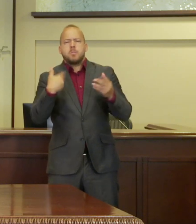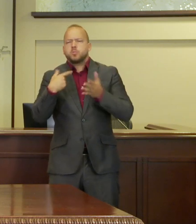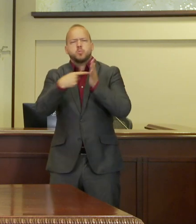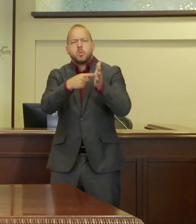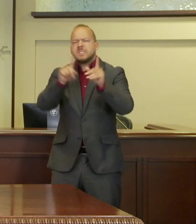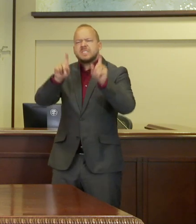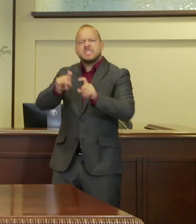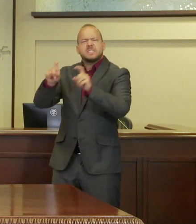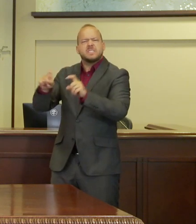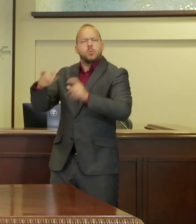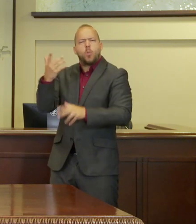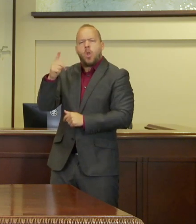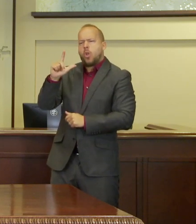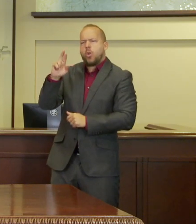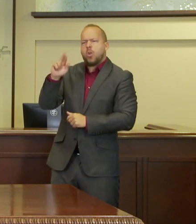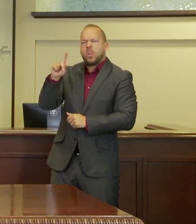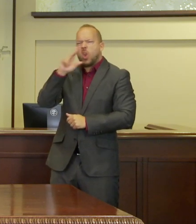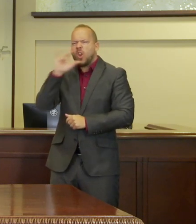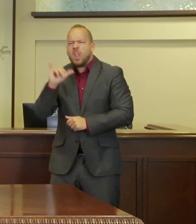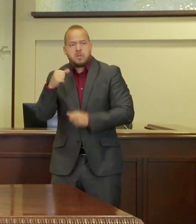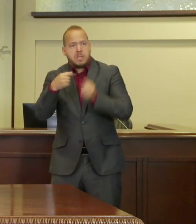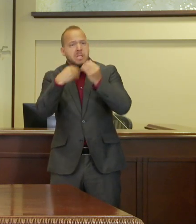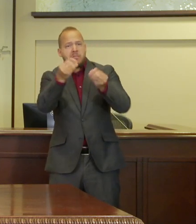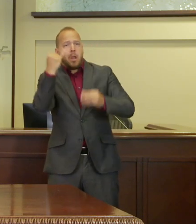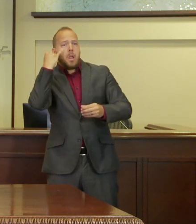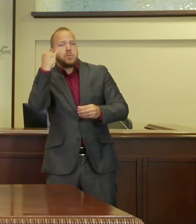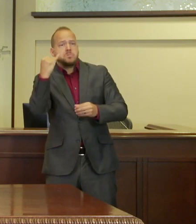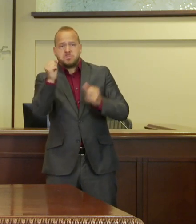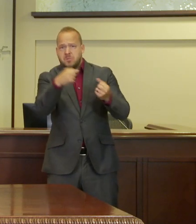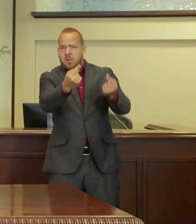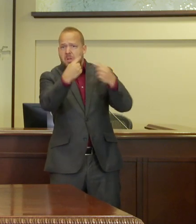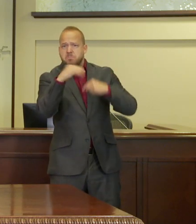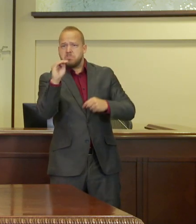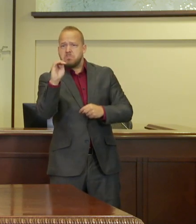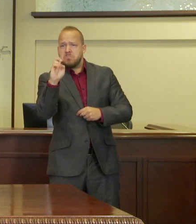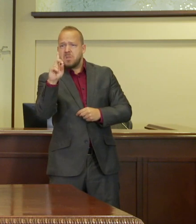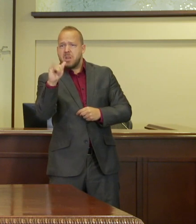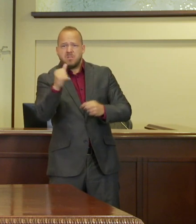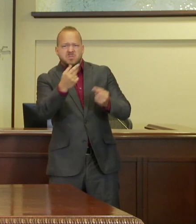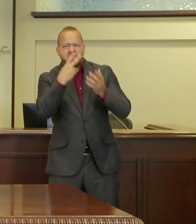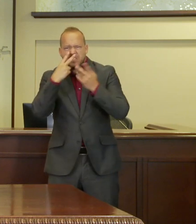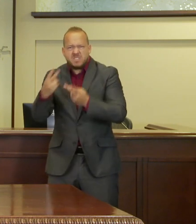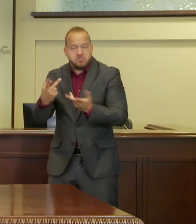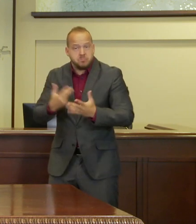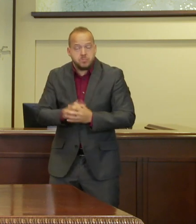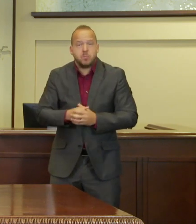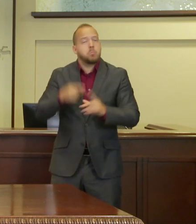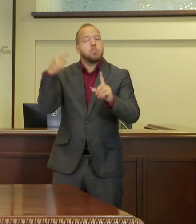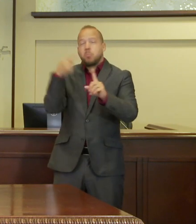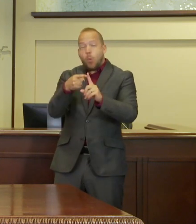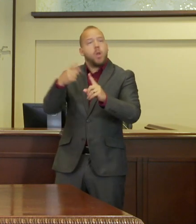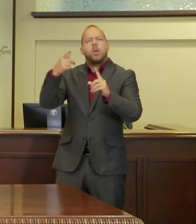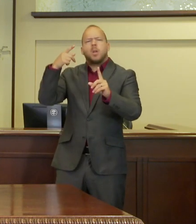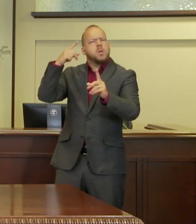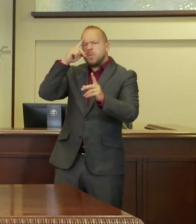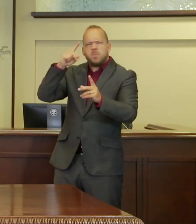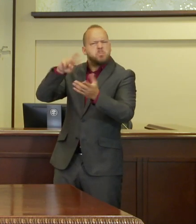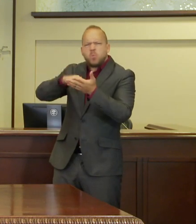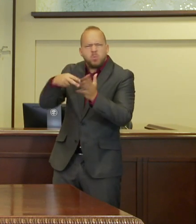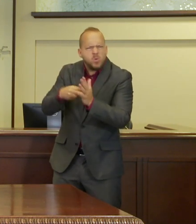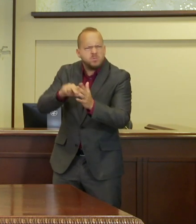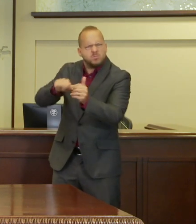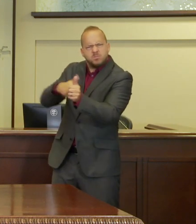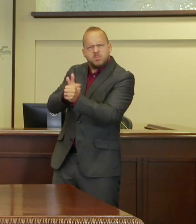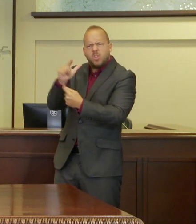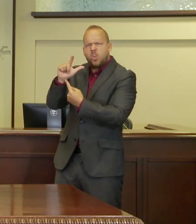But it is intended to be a noise that is really hard to